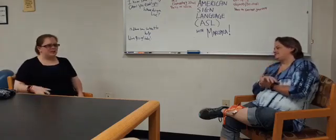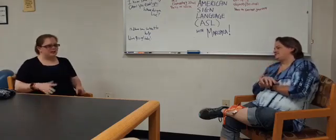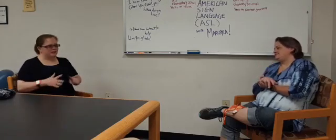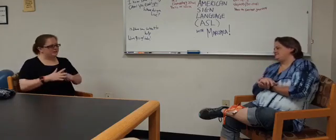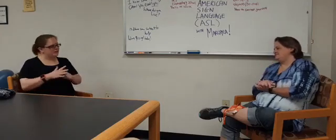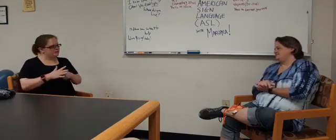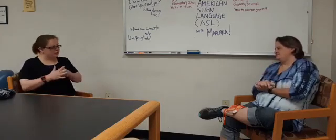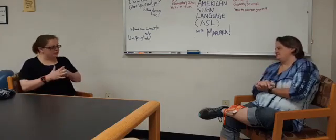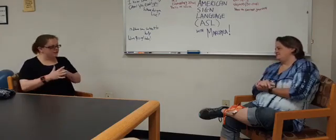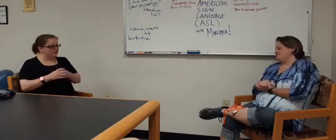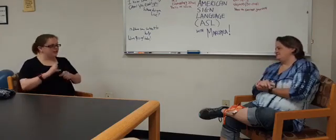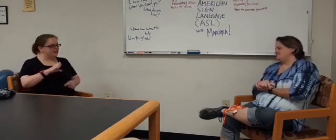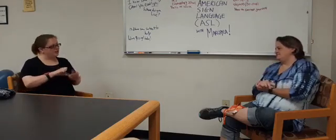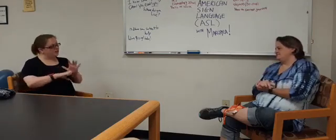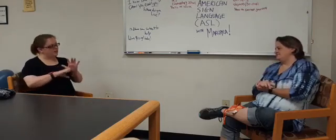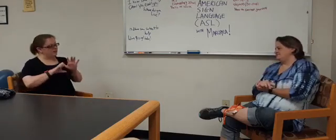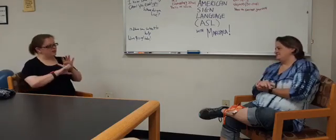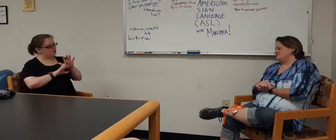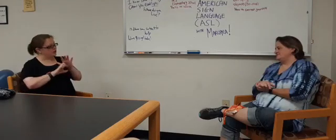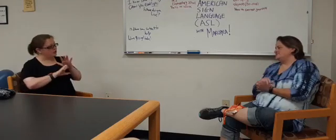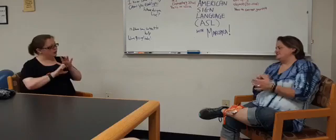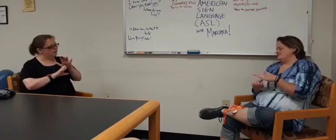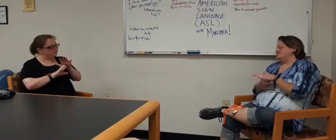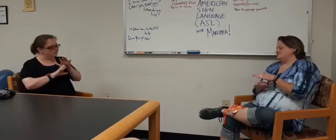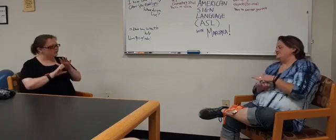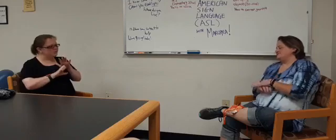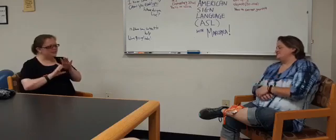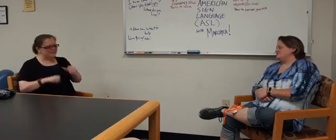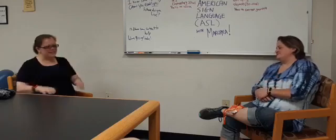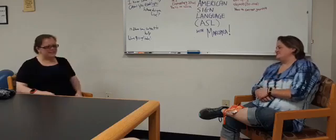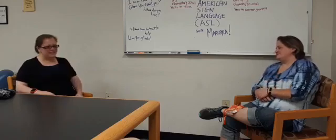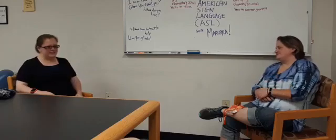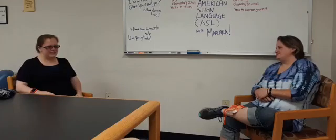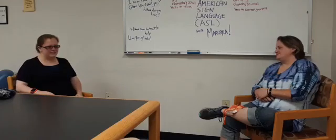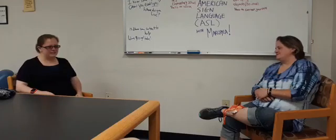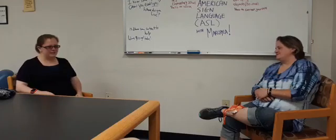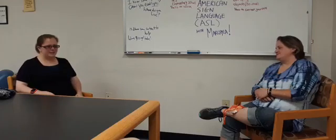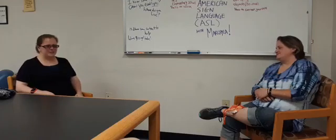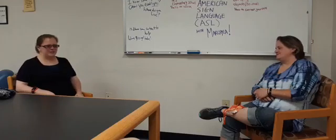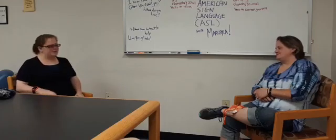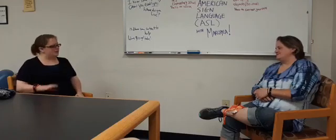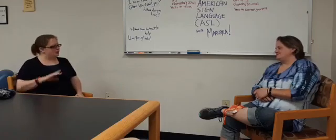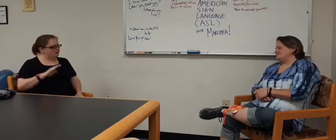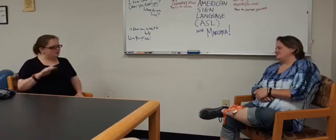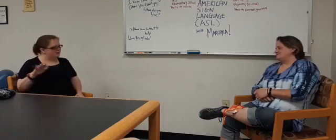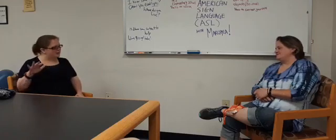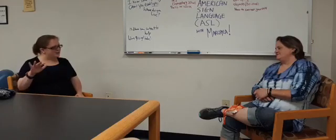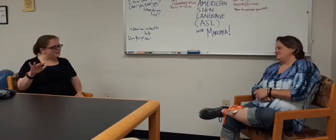I started in elementary school and started with the finger spelling,